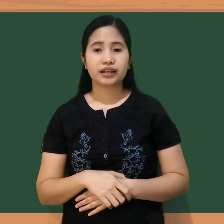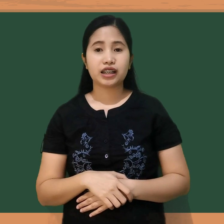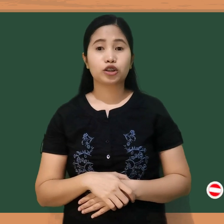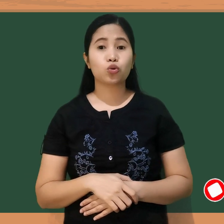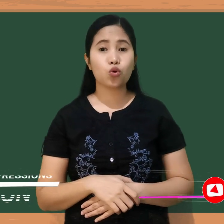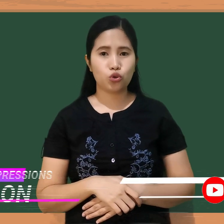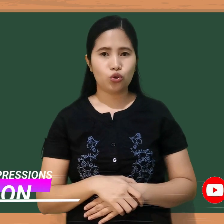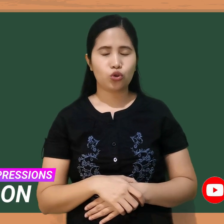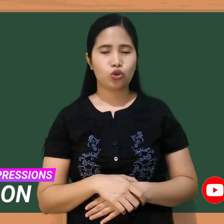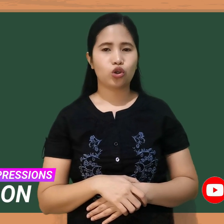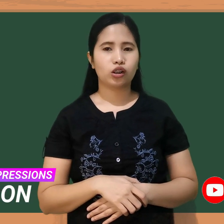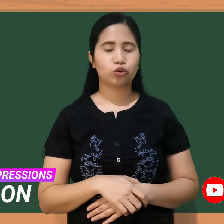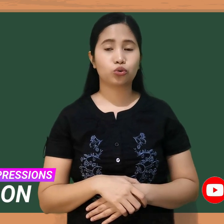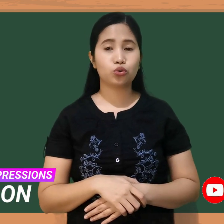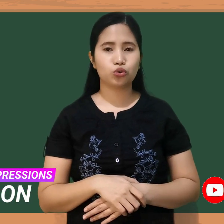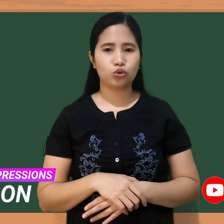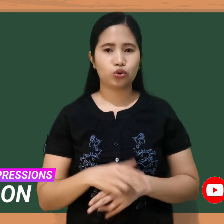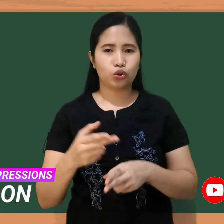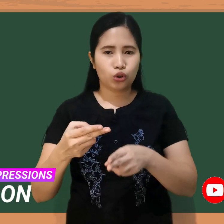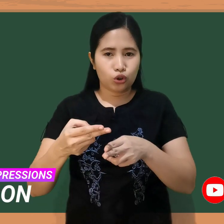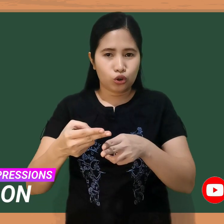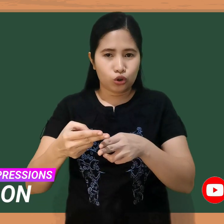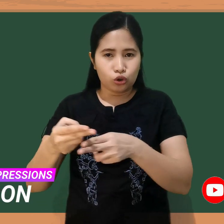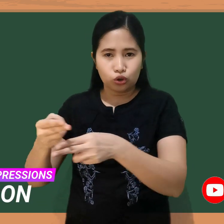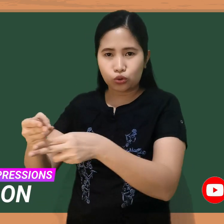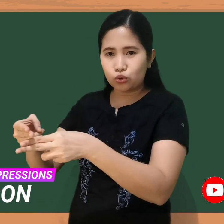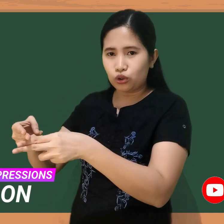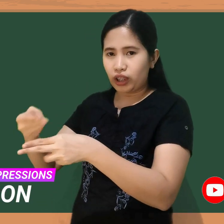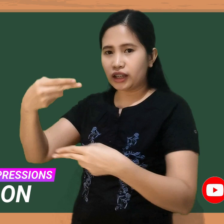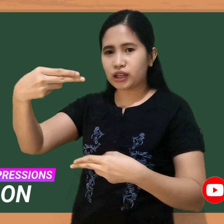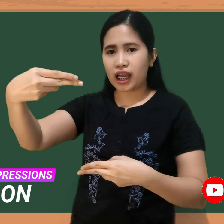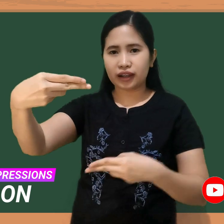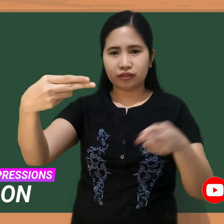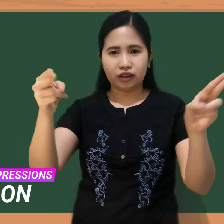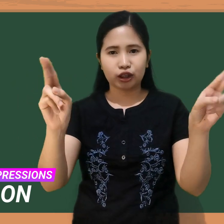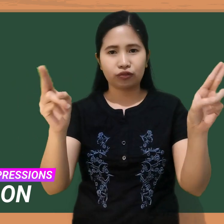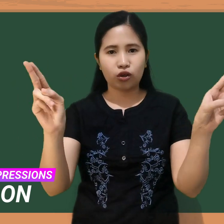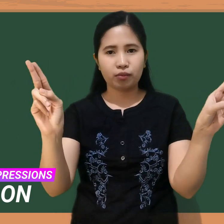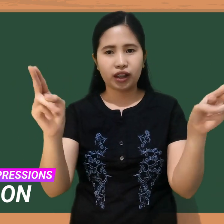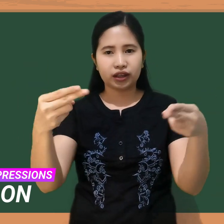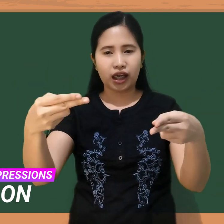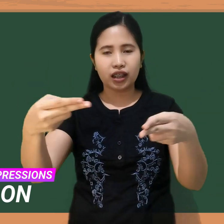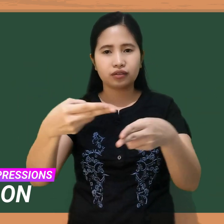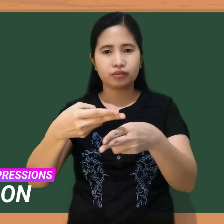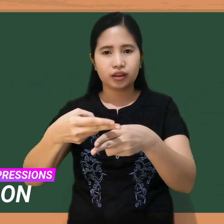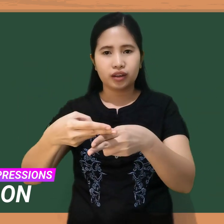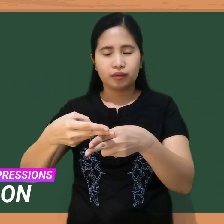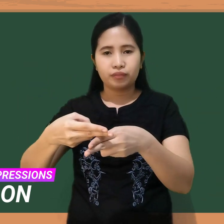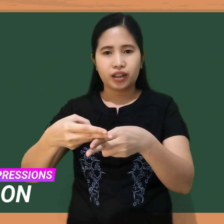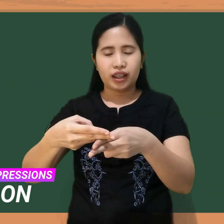Next is soon. Soon. Soon. H hand. Let's form H hand.